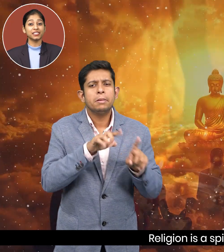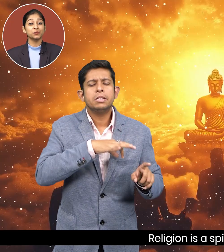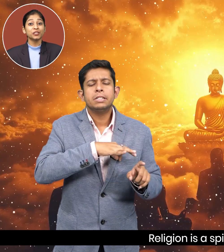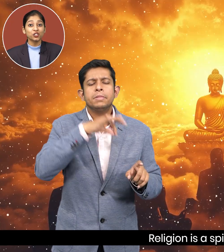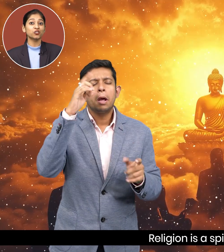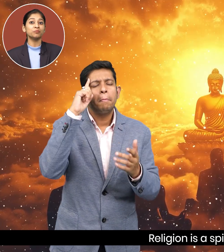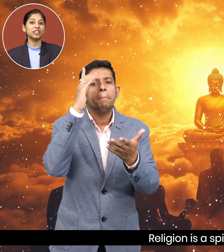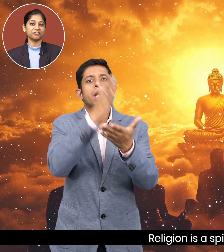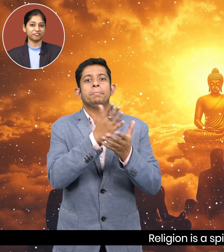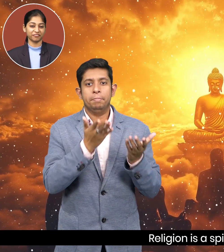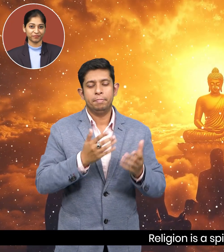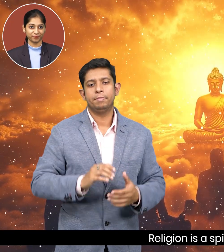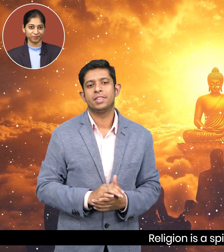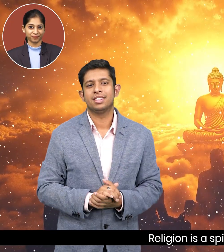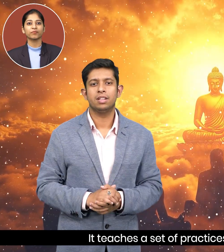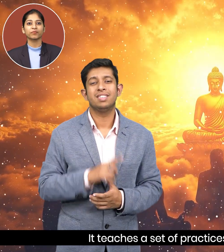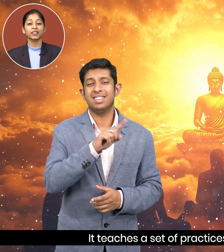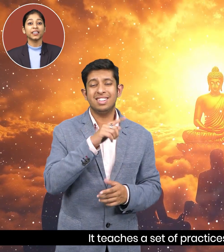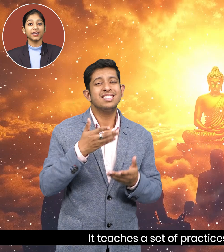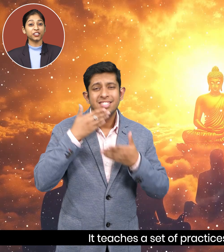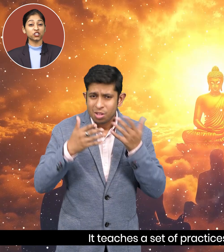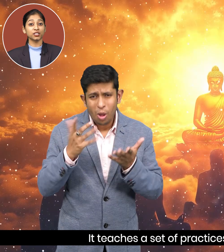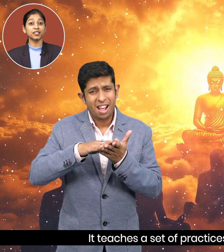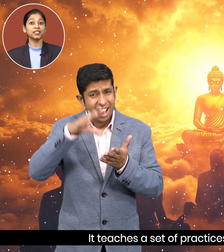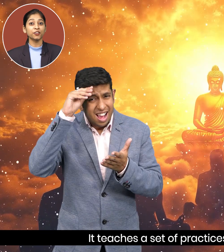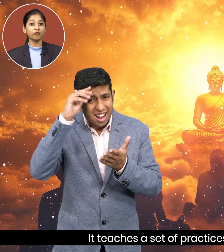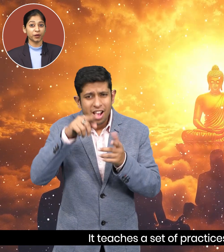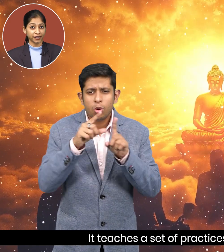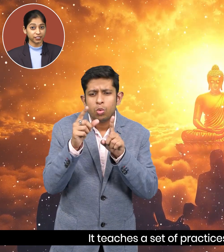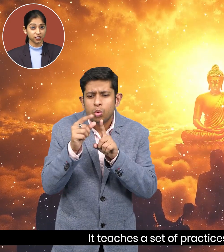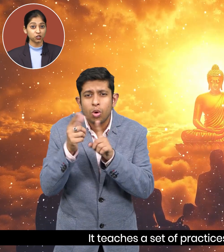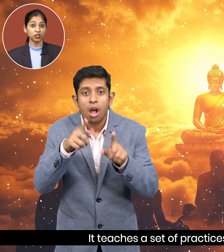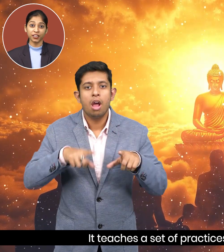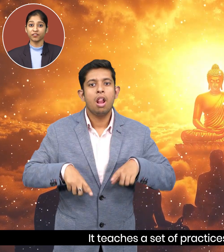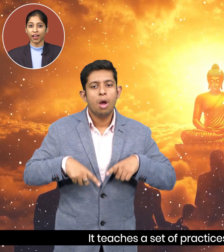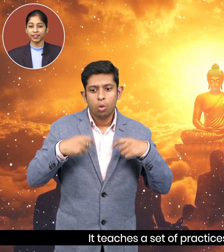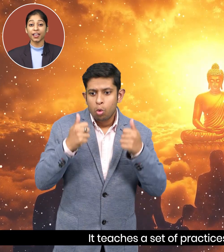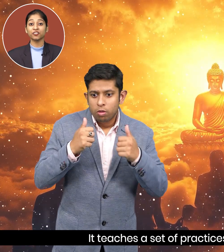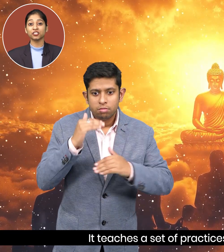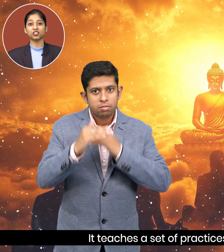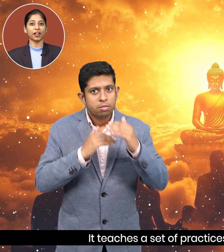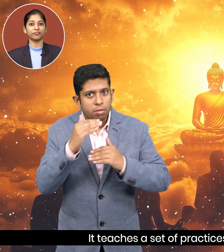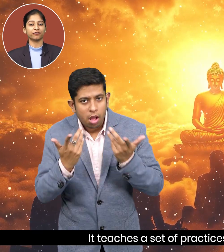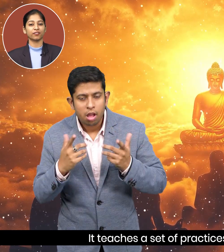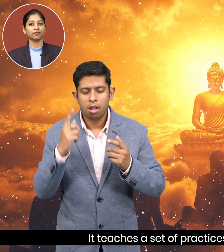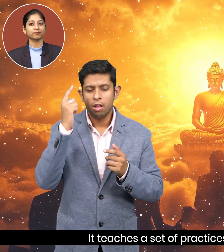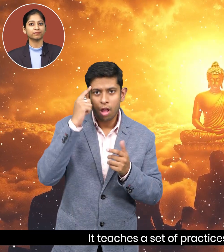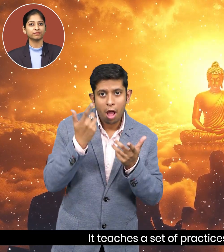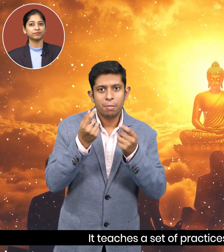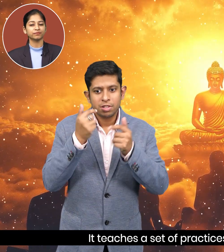Religion is a spiritual belief. It teaches a set of practices to live an enriched